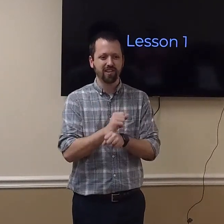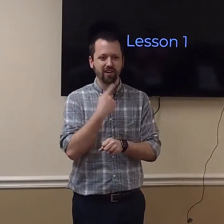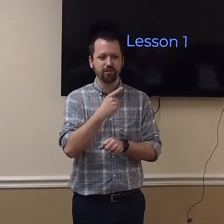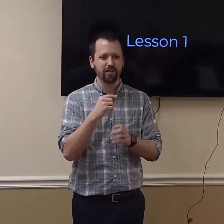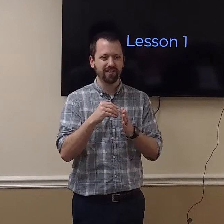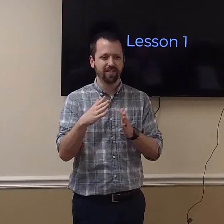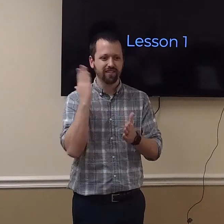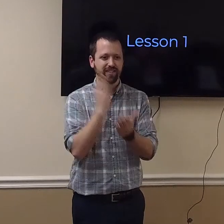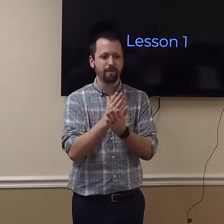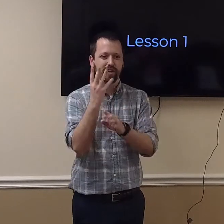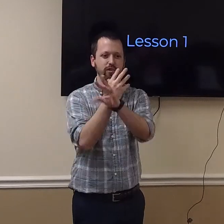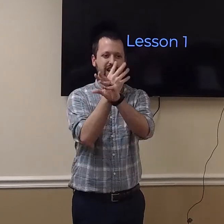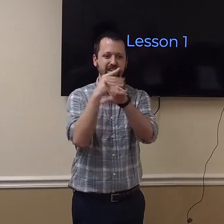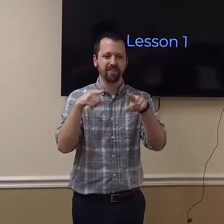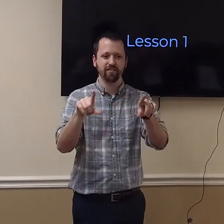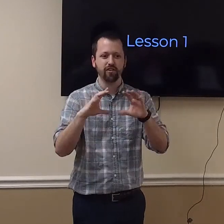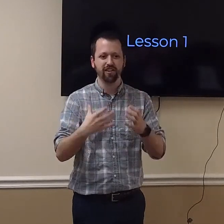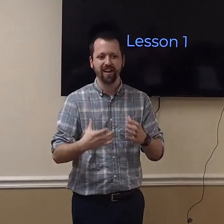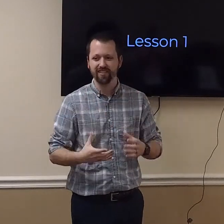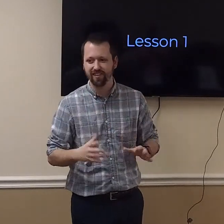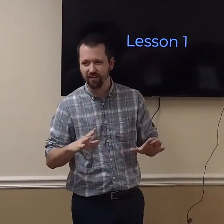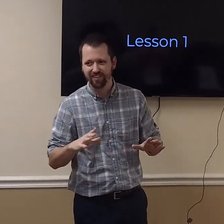to telling students to stop video chatting during class. So